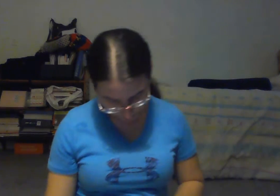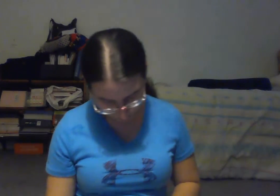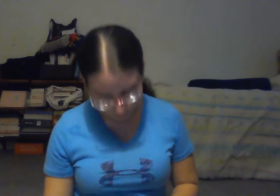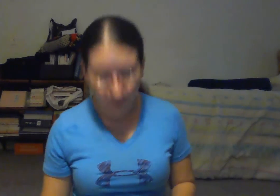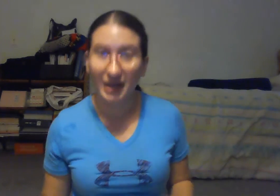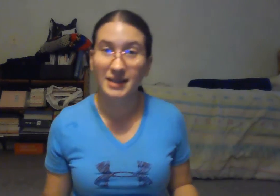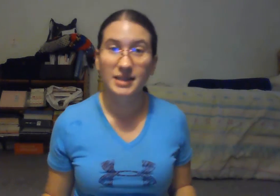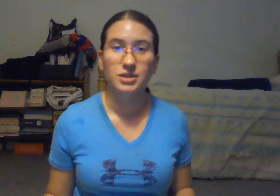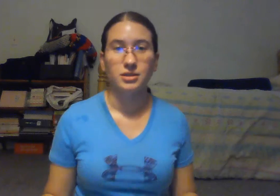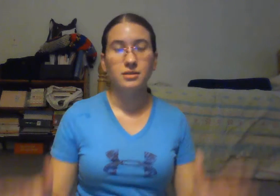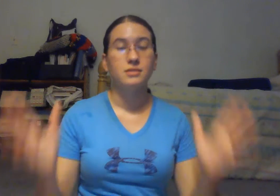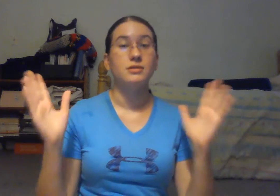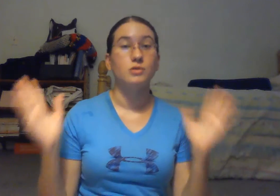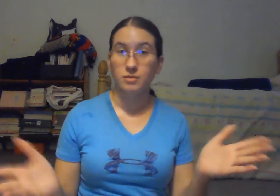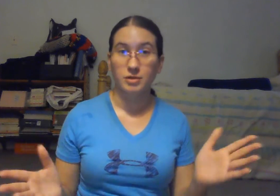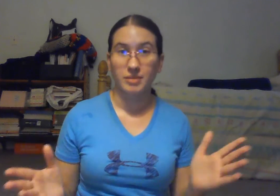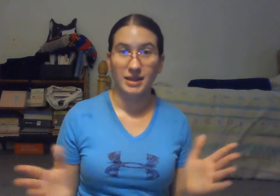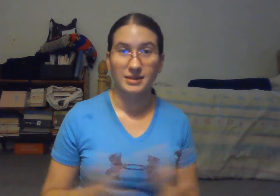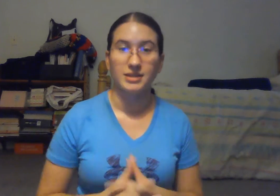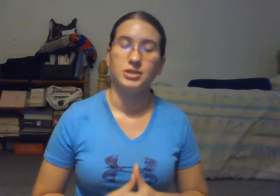Another one, pay attention. This is the normal pay attention.